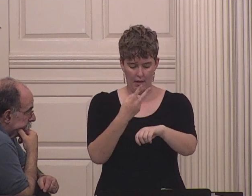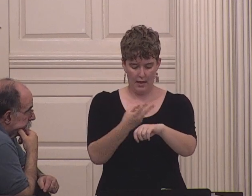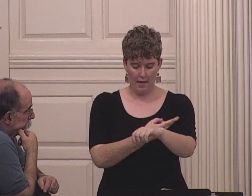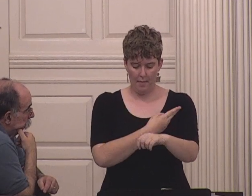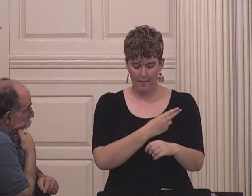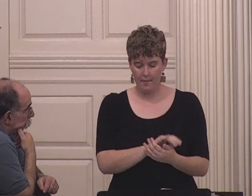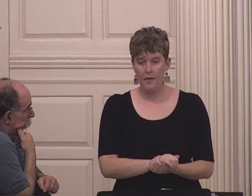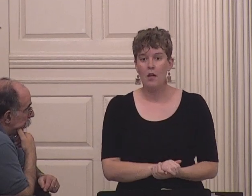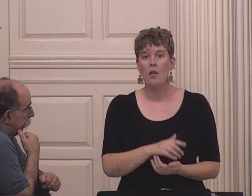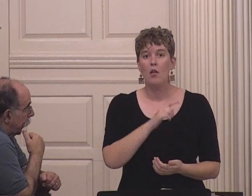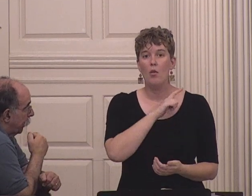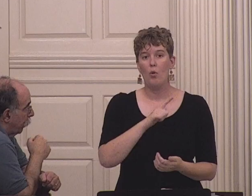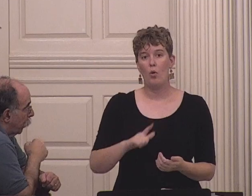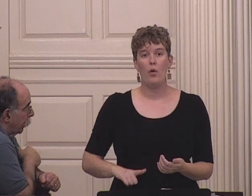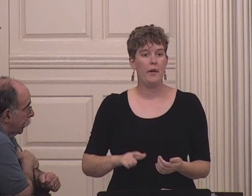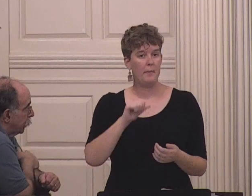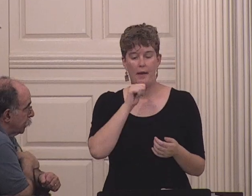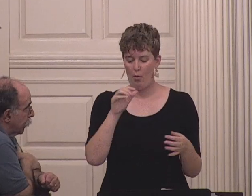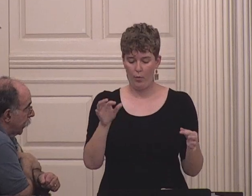Lamb.